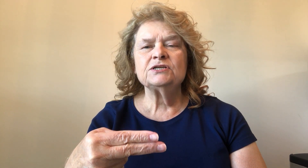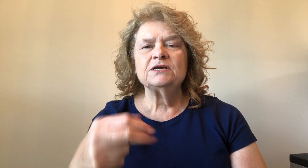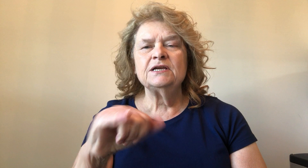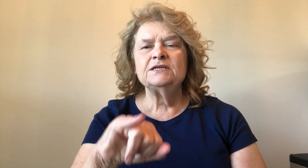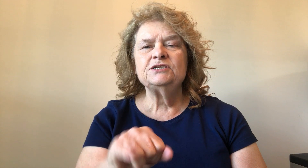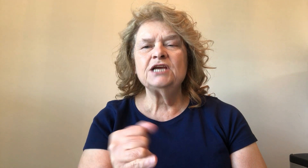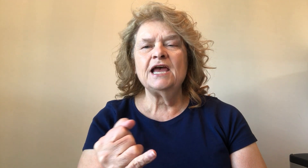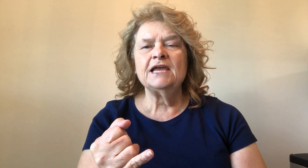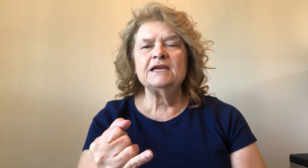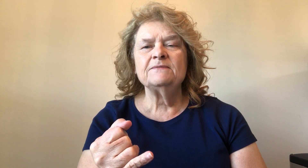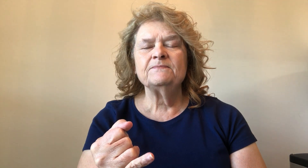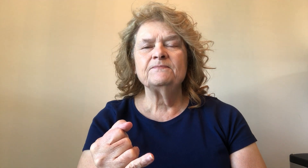G-H-J.